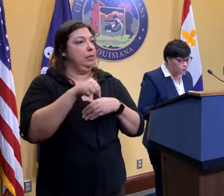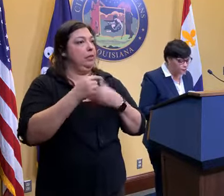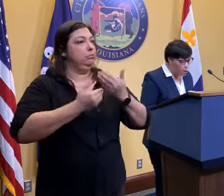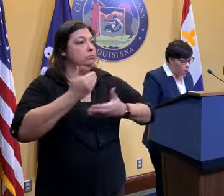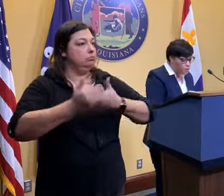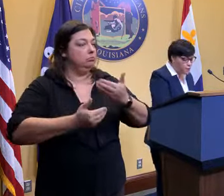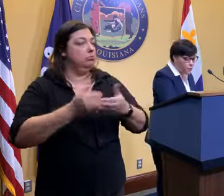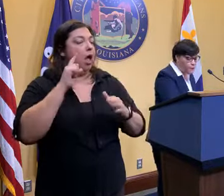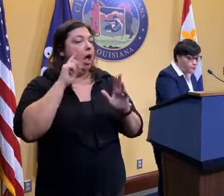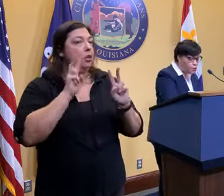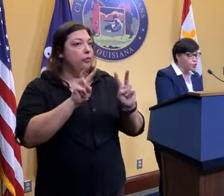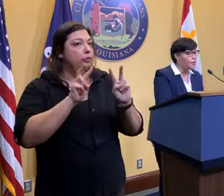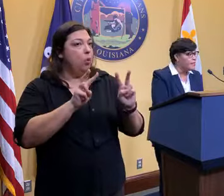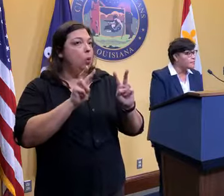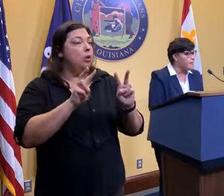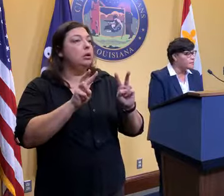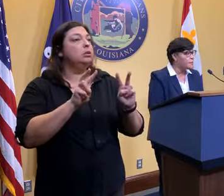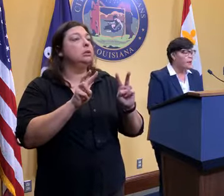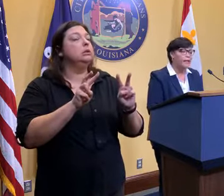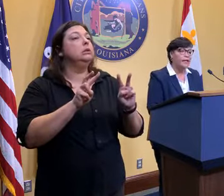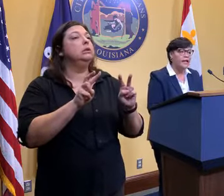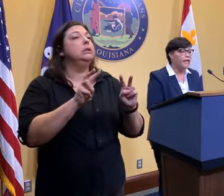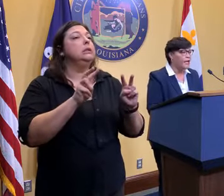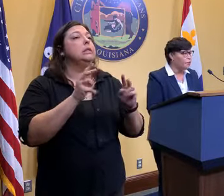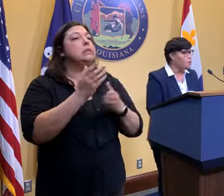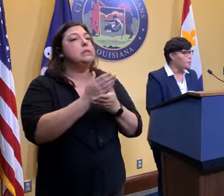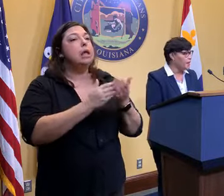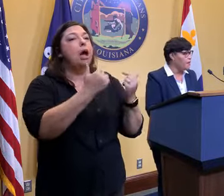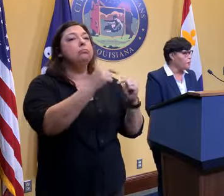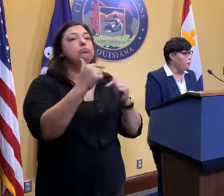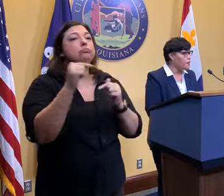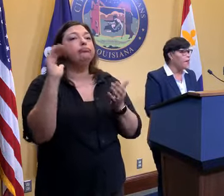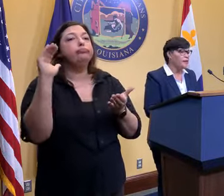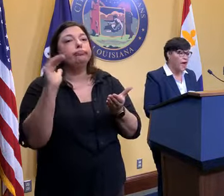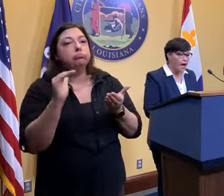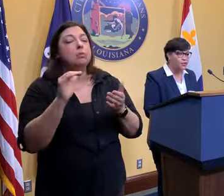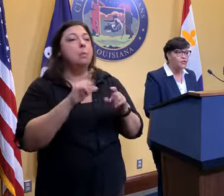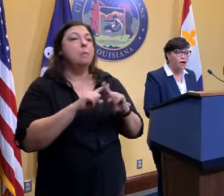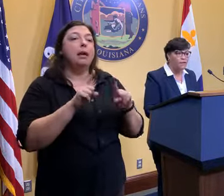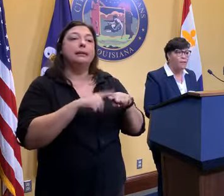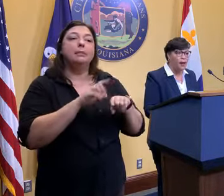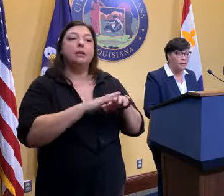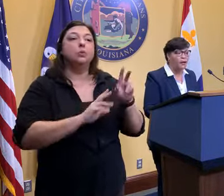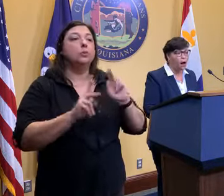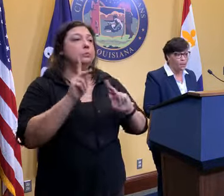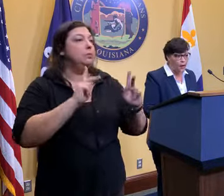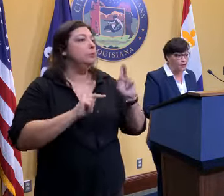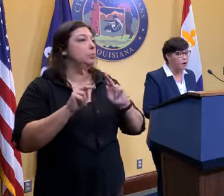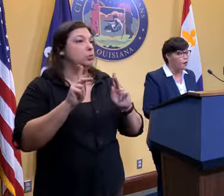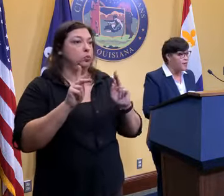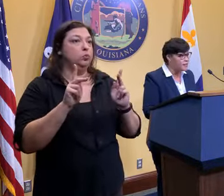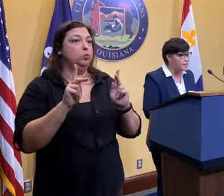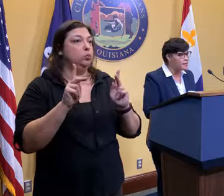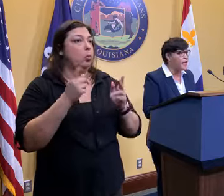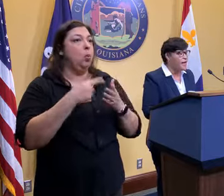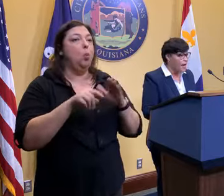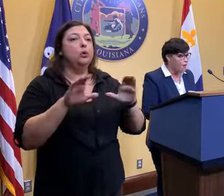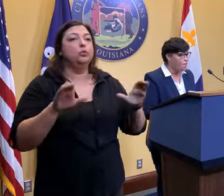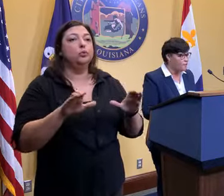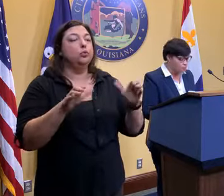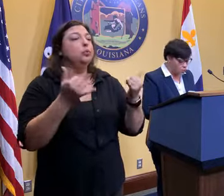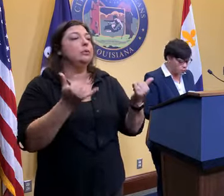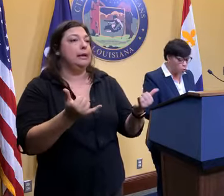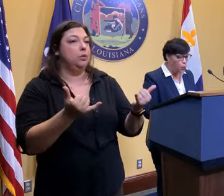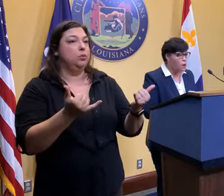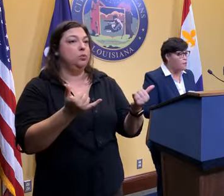do look forward to future easements, but again, it will depend on the actions of the public, our residents and